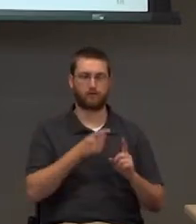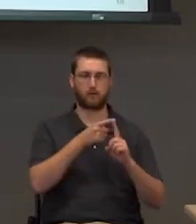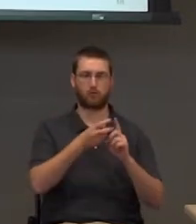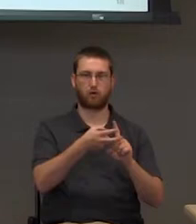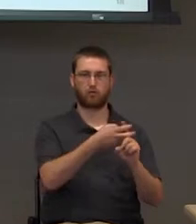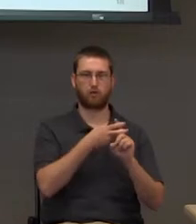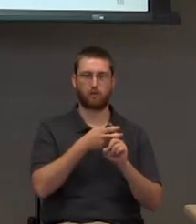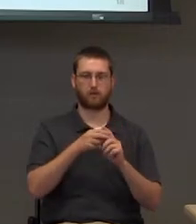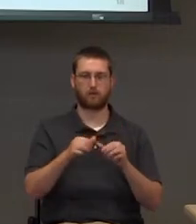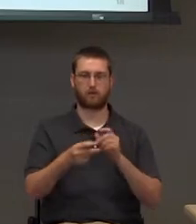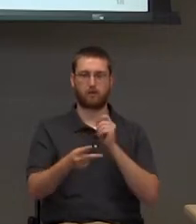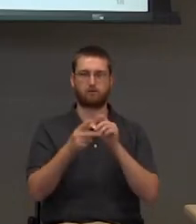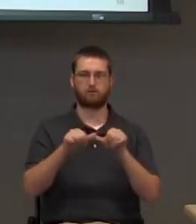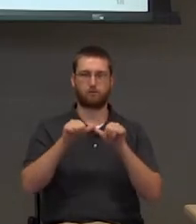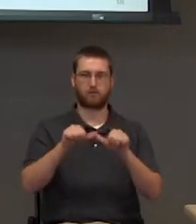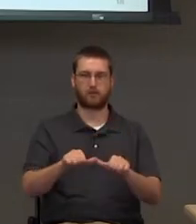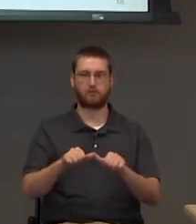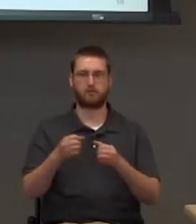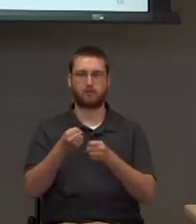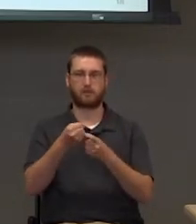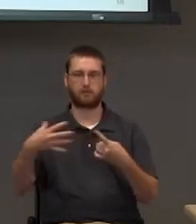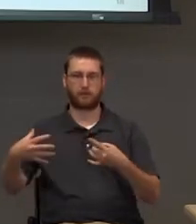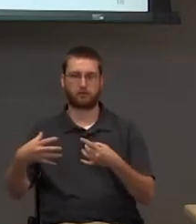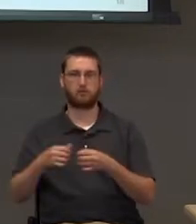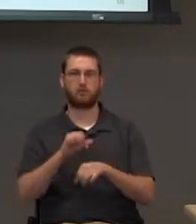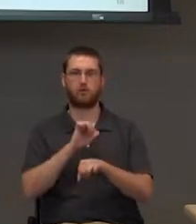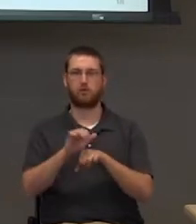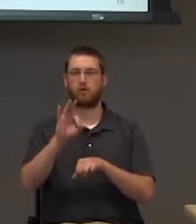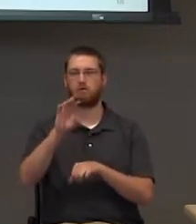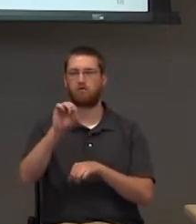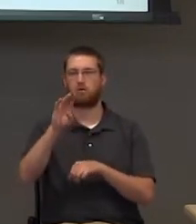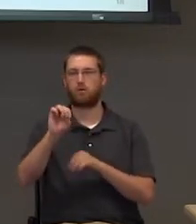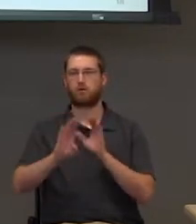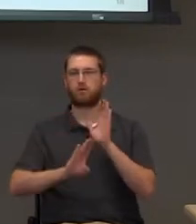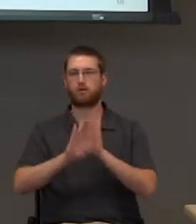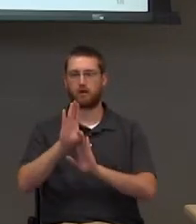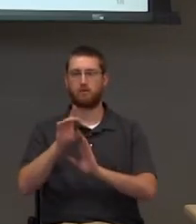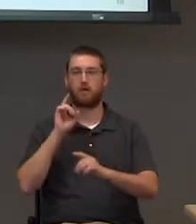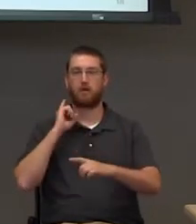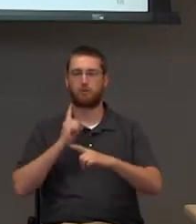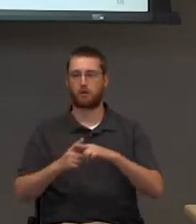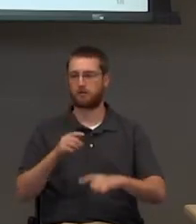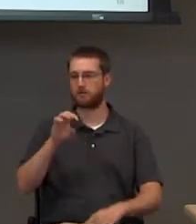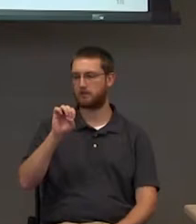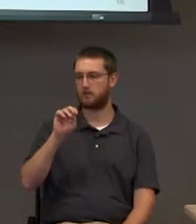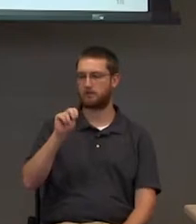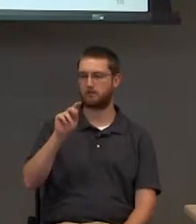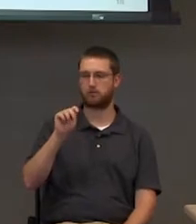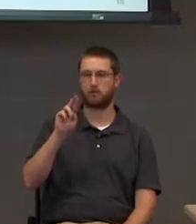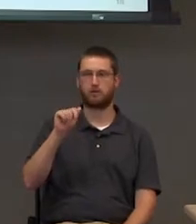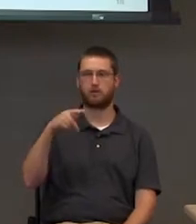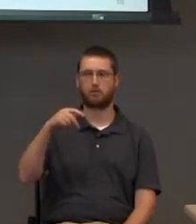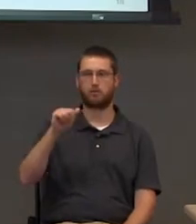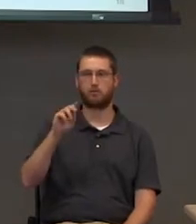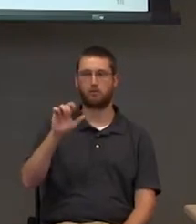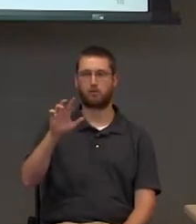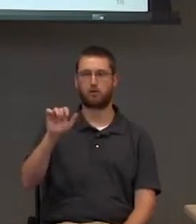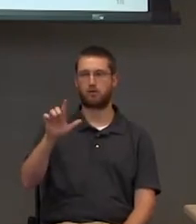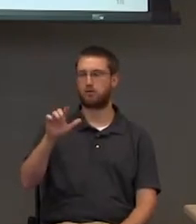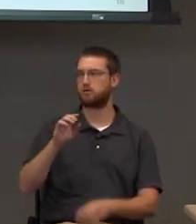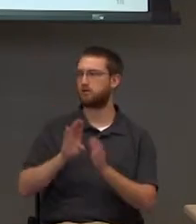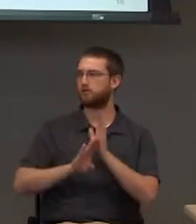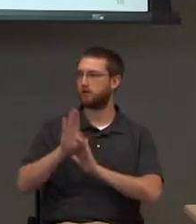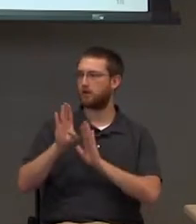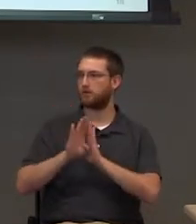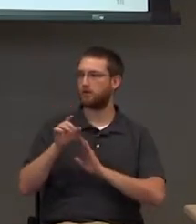recruitment, retention, expansion, workforce development, entrepreneurial development. Those are the five things that your economic development